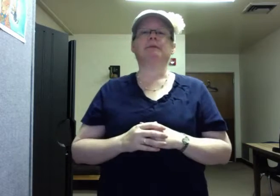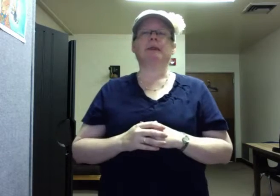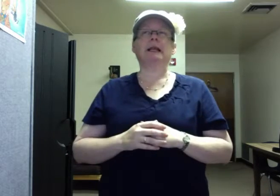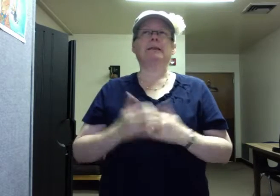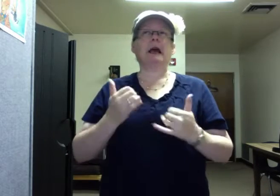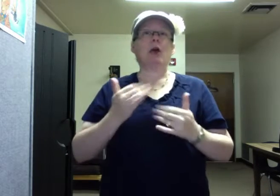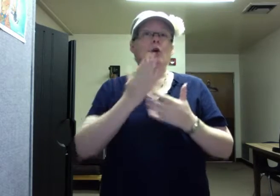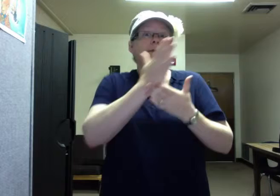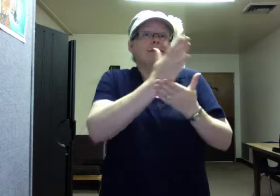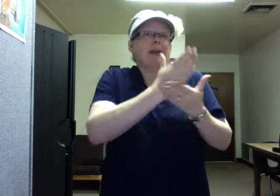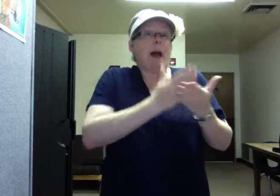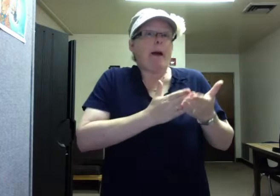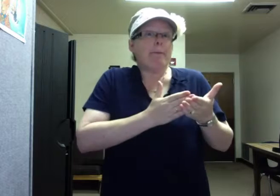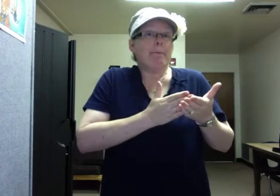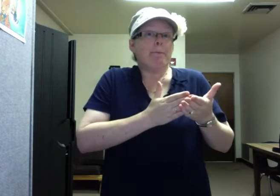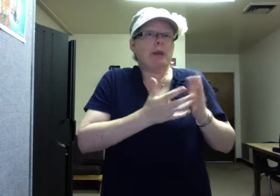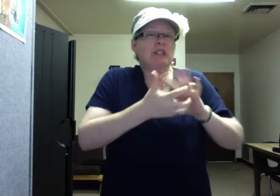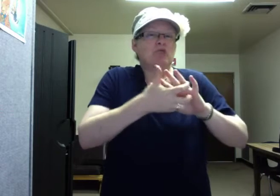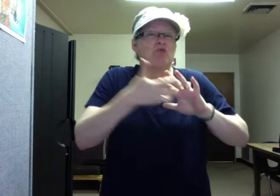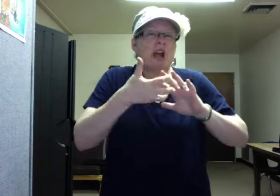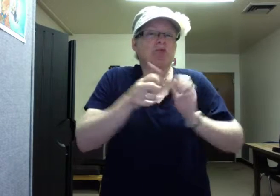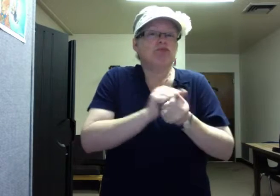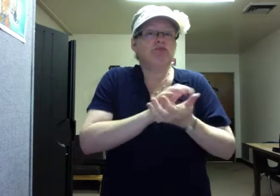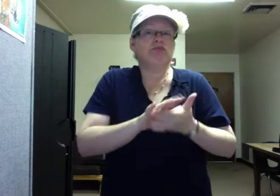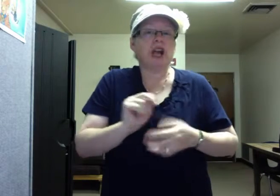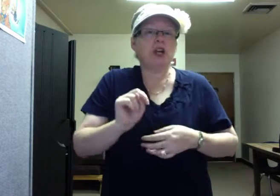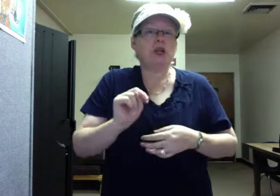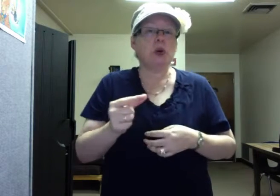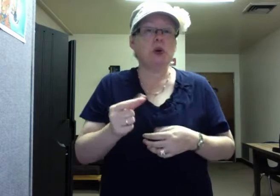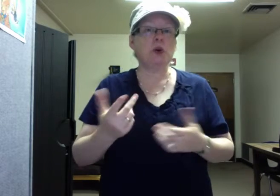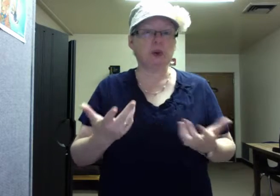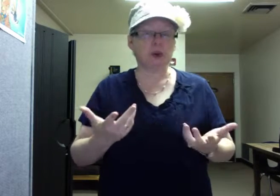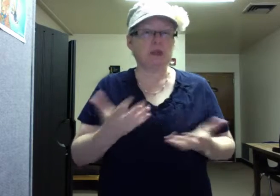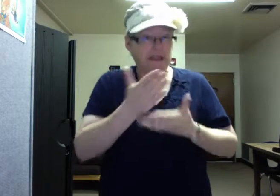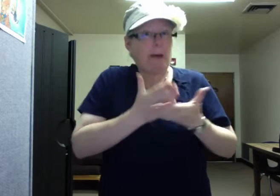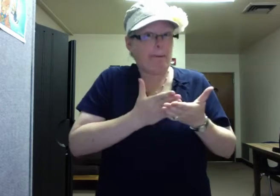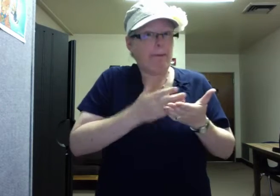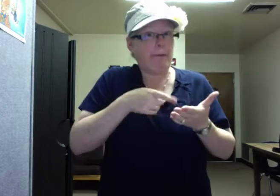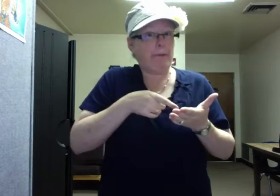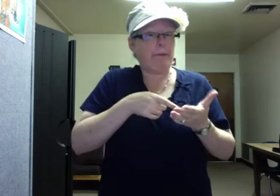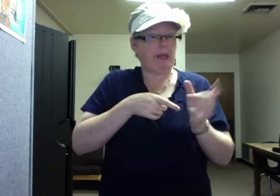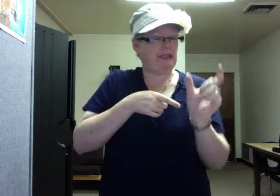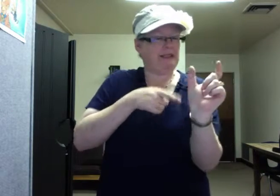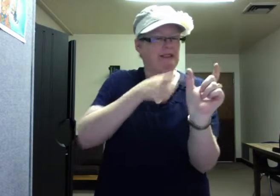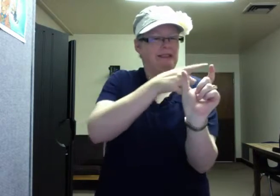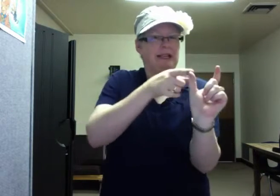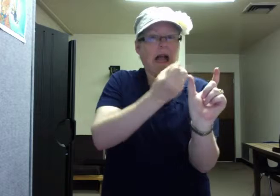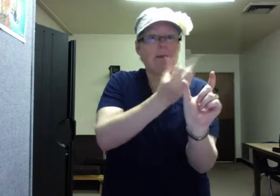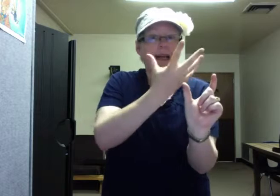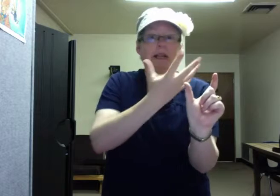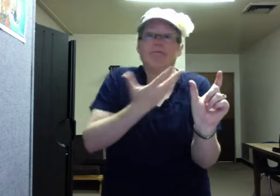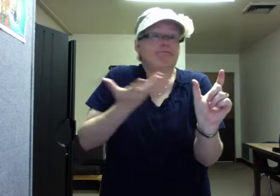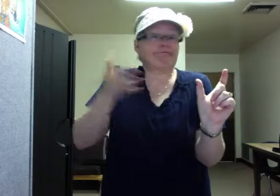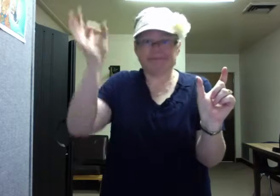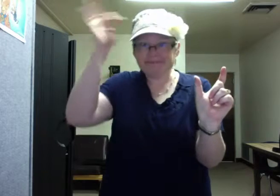some were scratched or damaged. Okay, so these, we don't know what they are, but these were scratched or